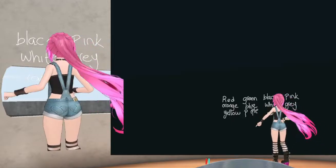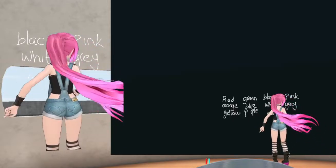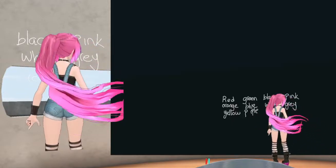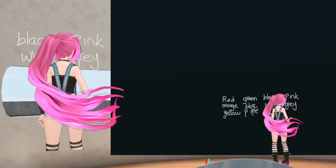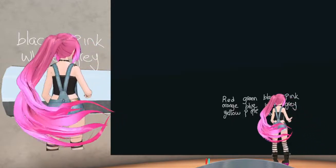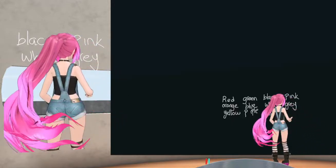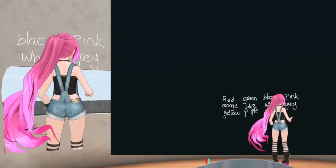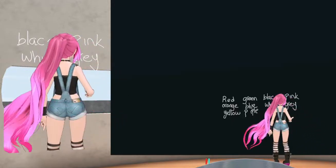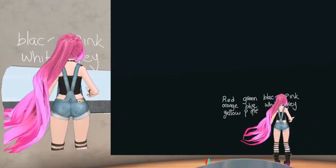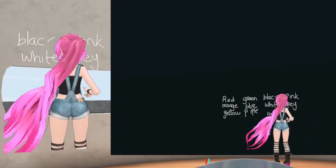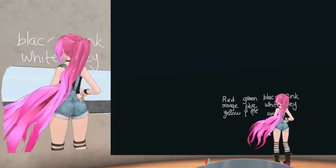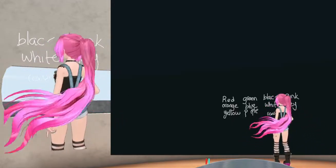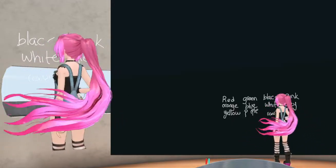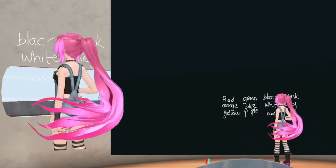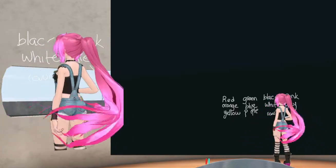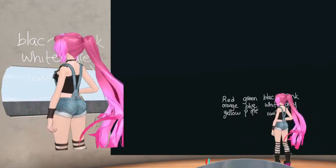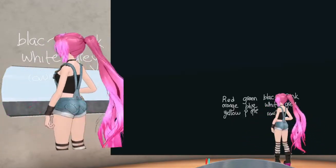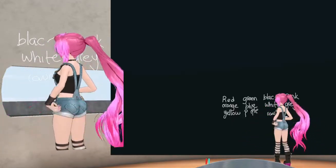not to sign pink wrong.